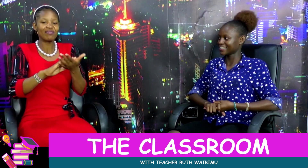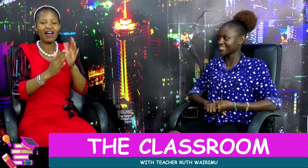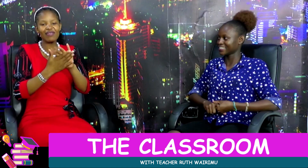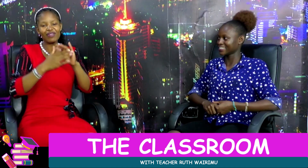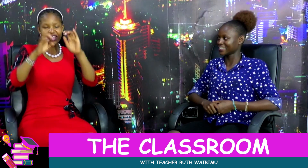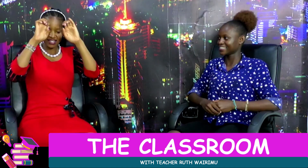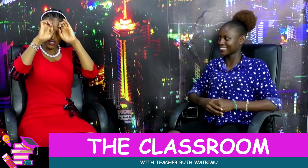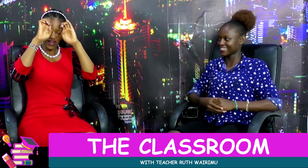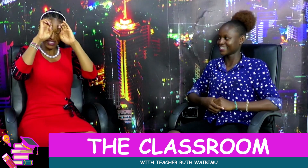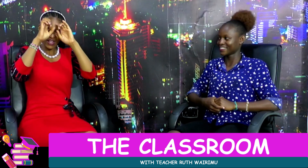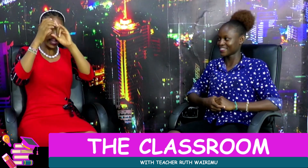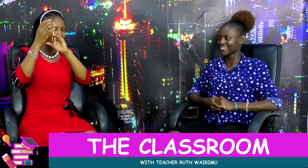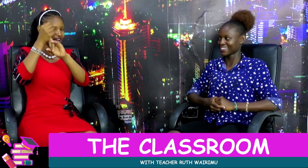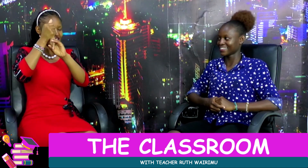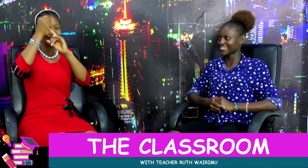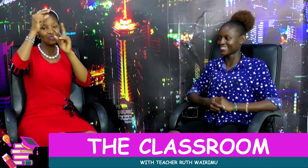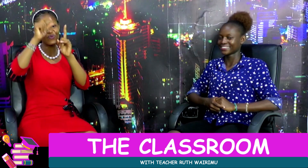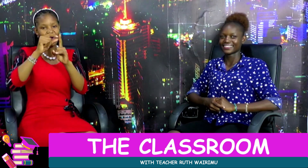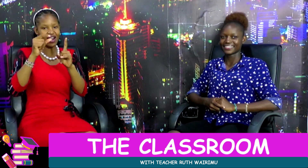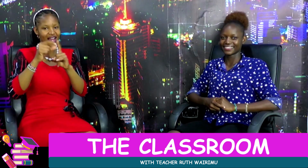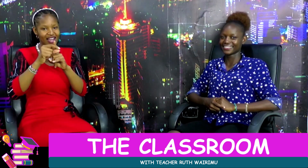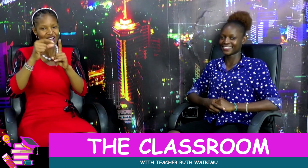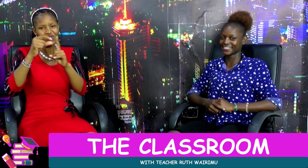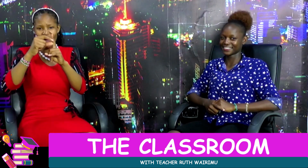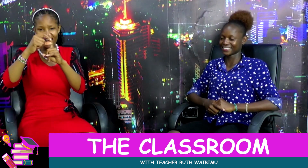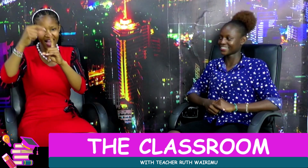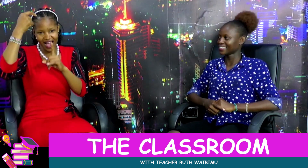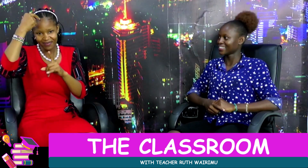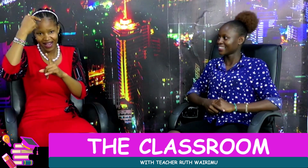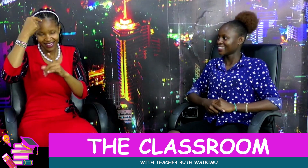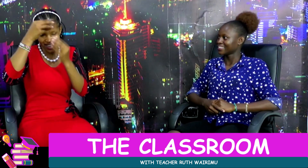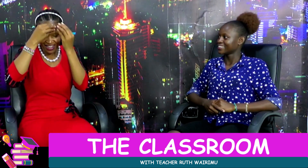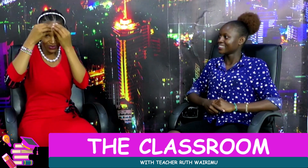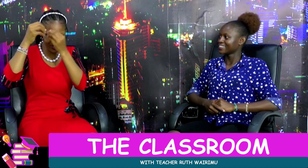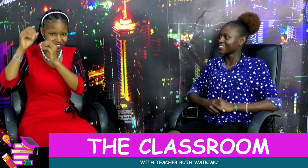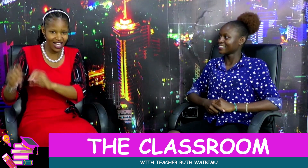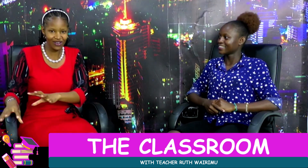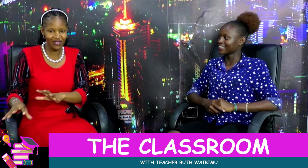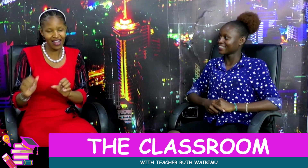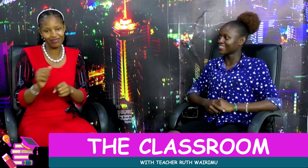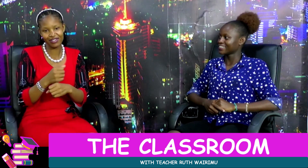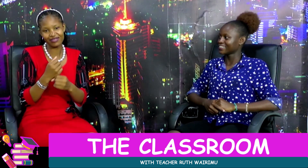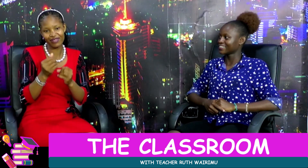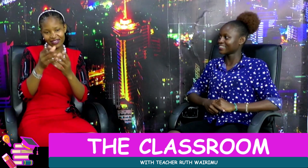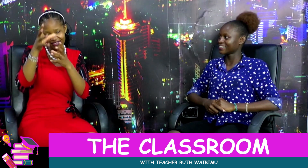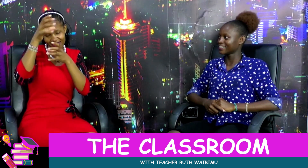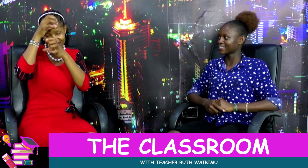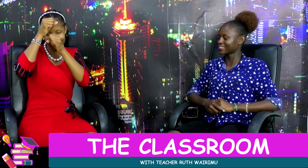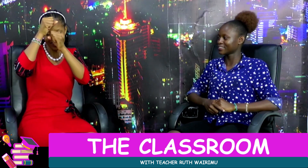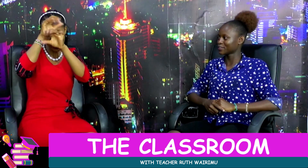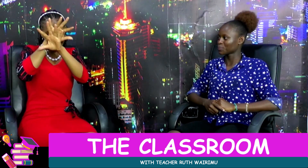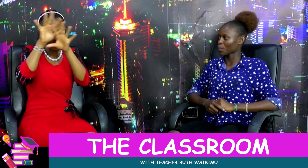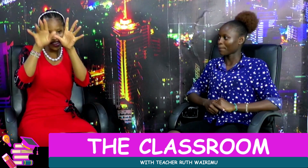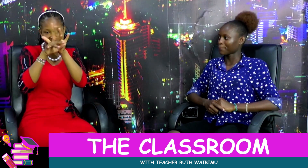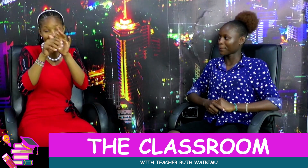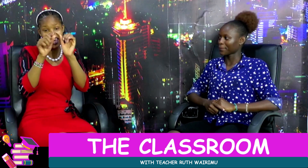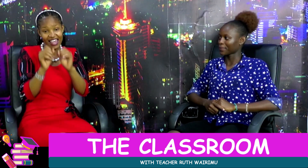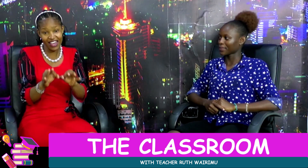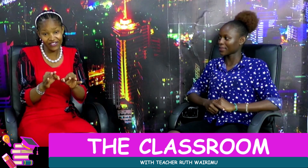of things, and now we're really happy because of the achievements that we have made. I hope